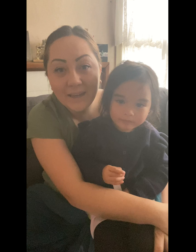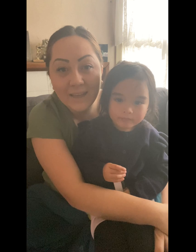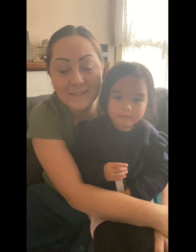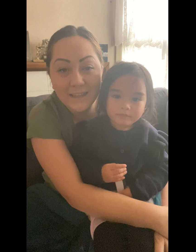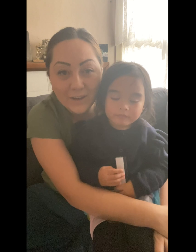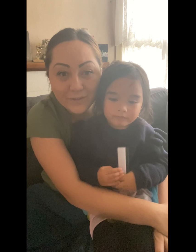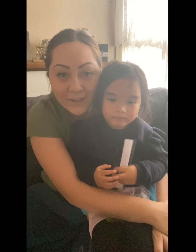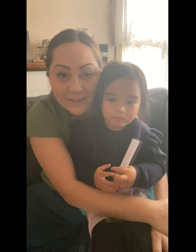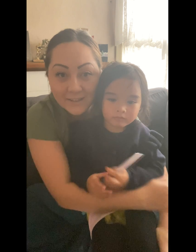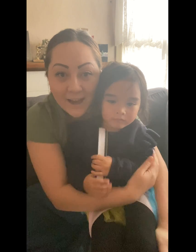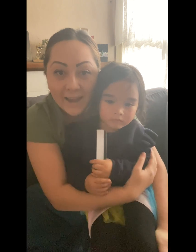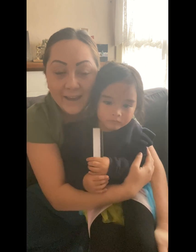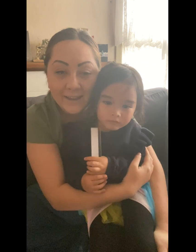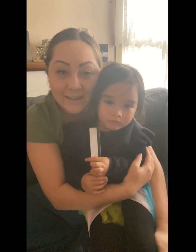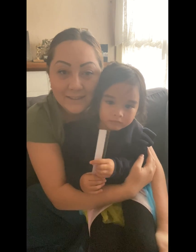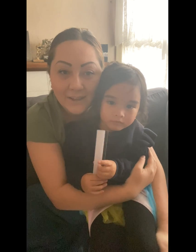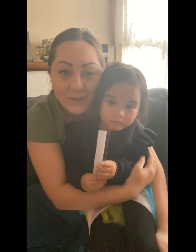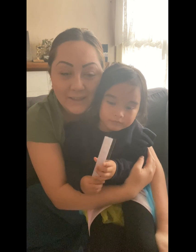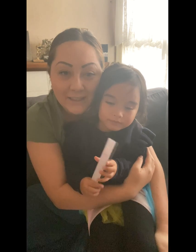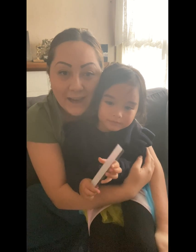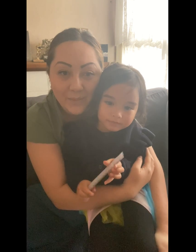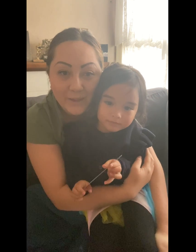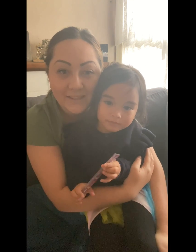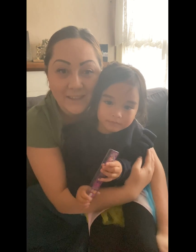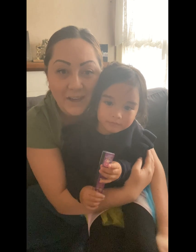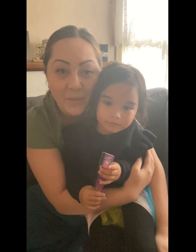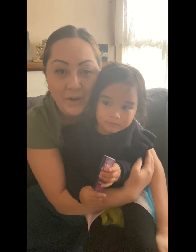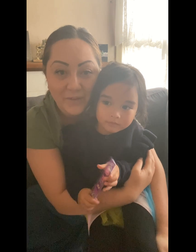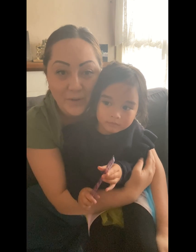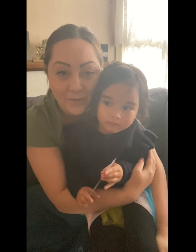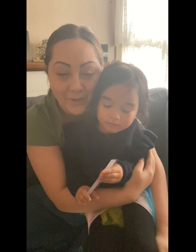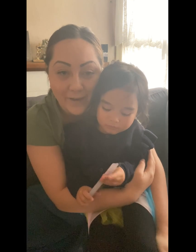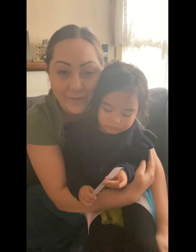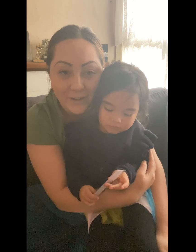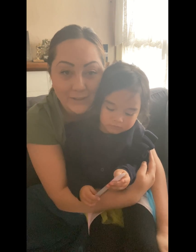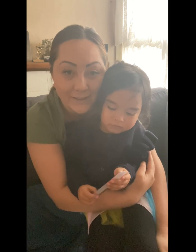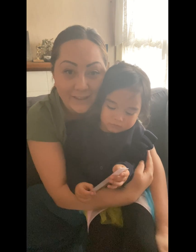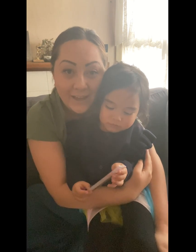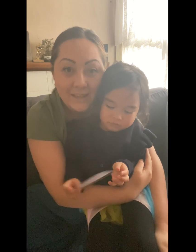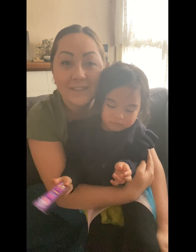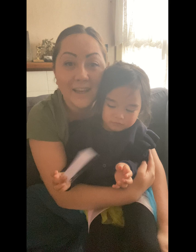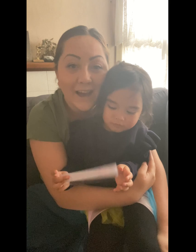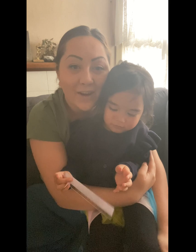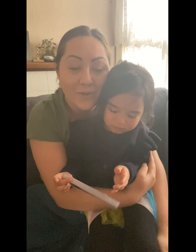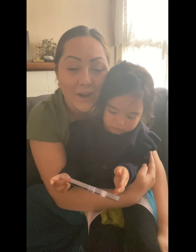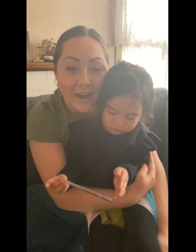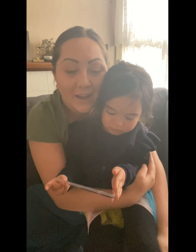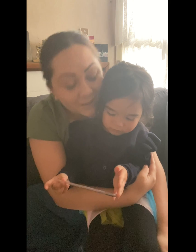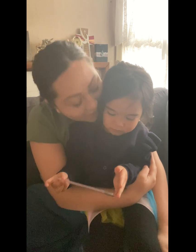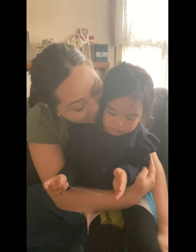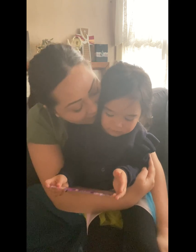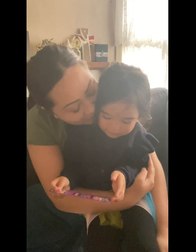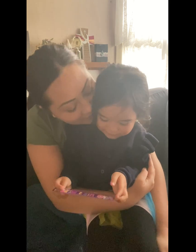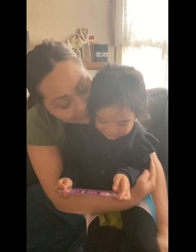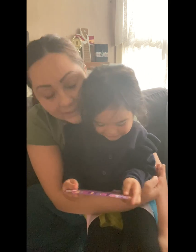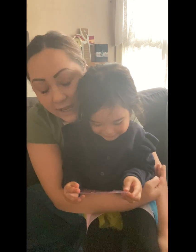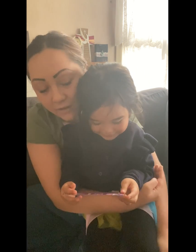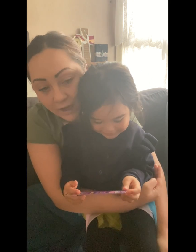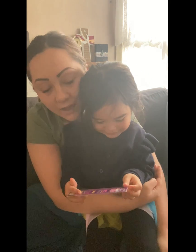Next, our friend Zaya is going to help us sing one of her favourites, Te Aroha. You say Te Aroha?